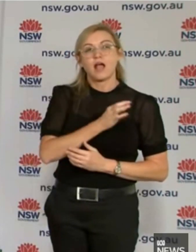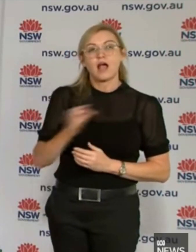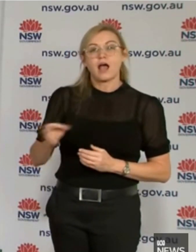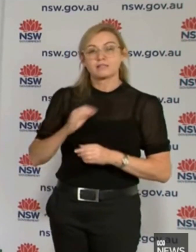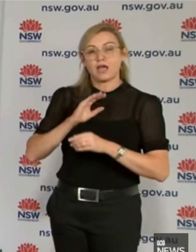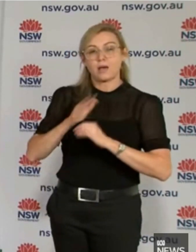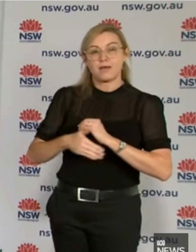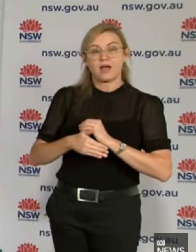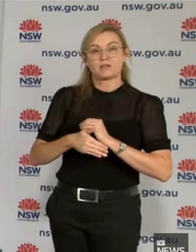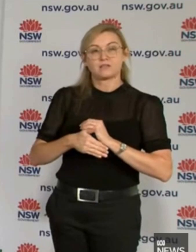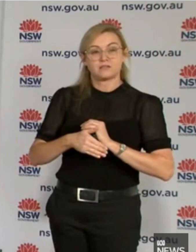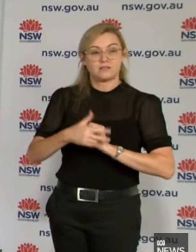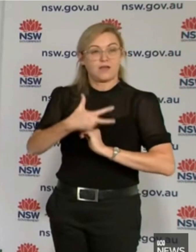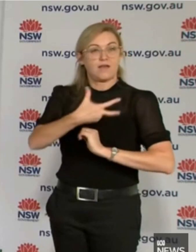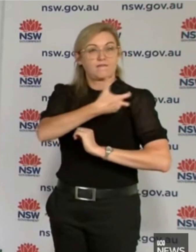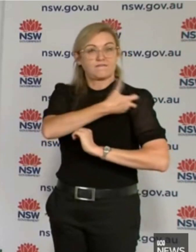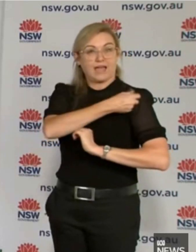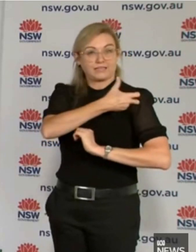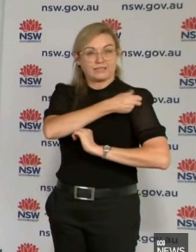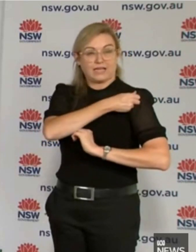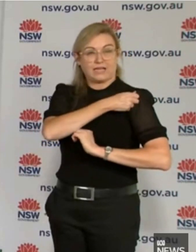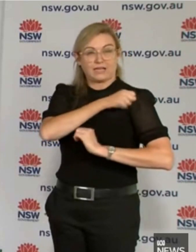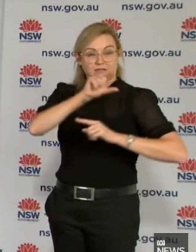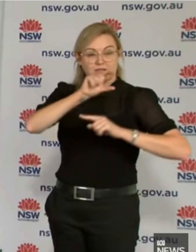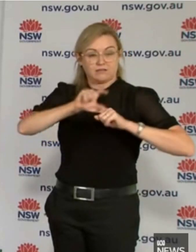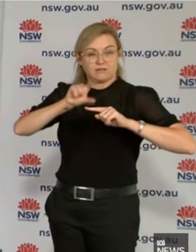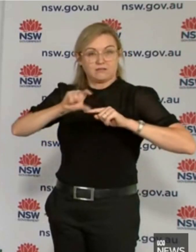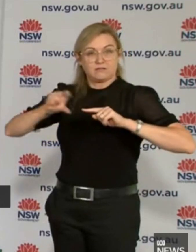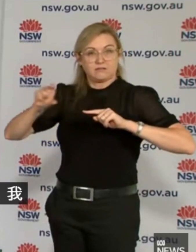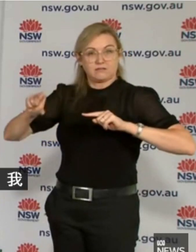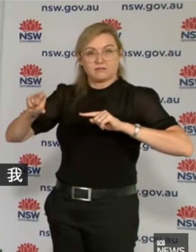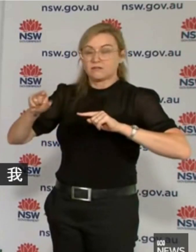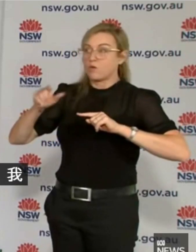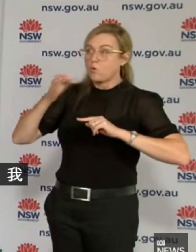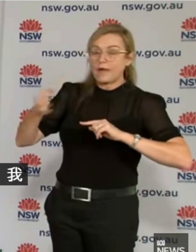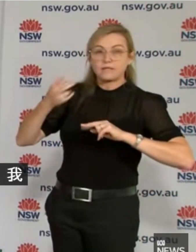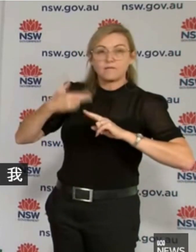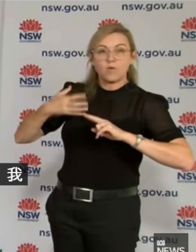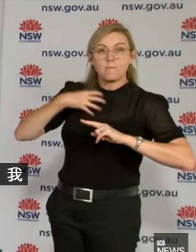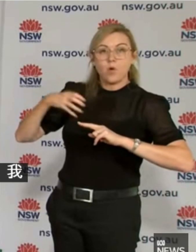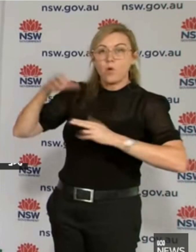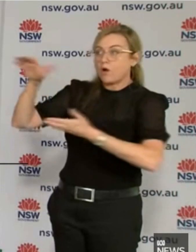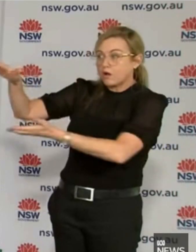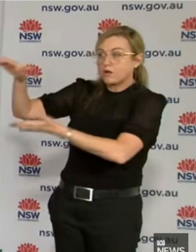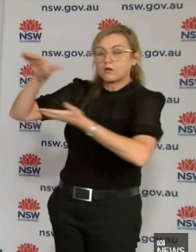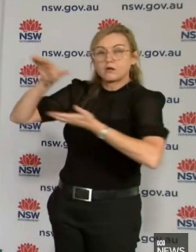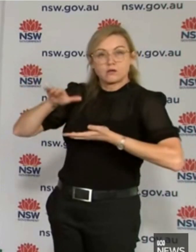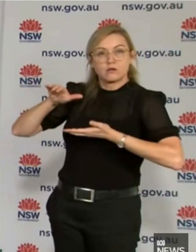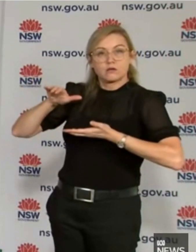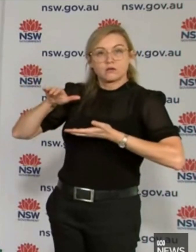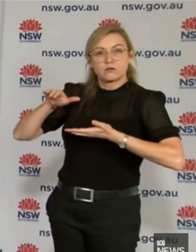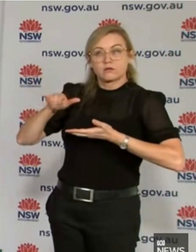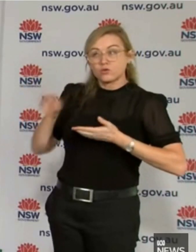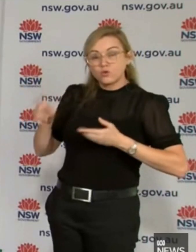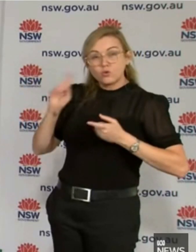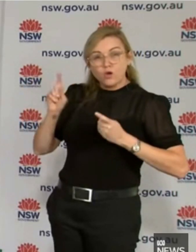the supply in a month's time? Has something occurred that's thrown that schedule off? Well, I think there are some issues just about how much we're actually